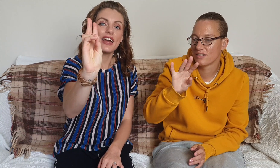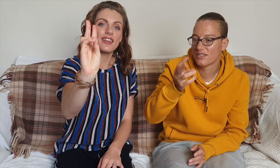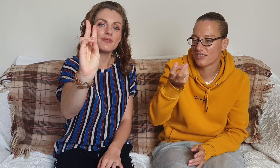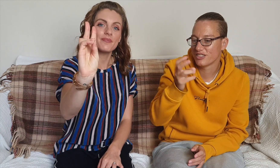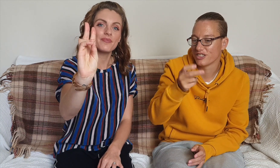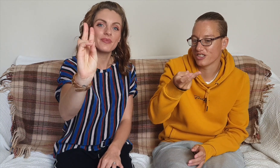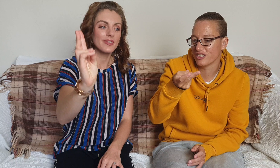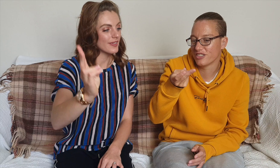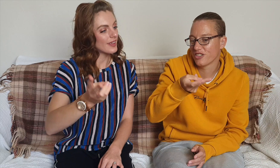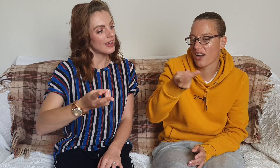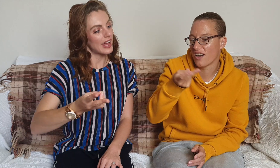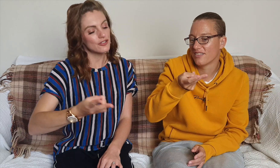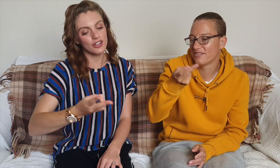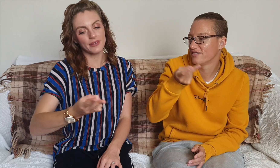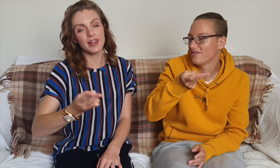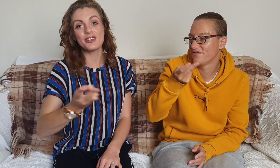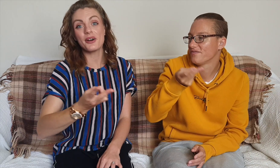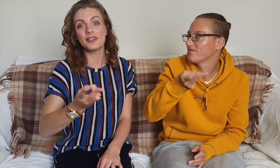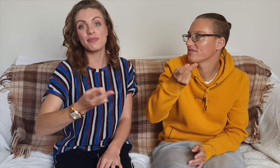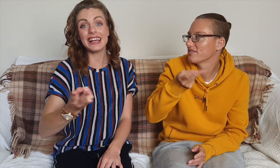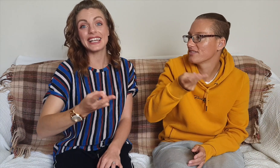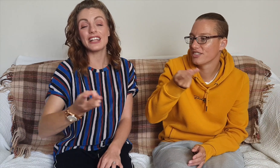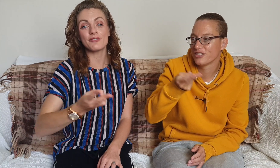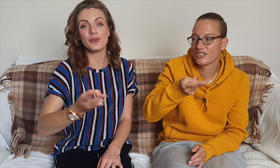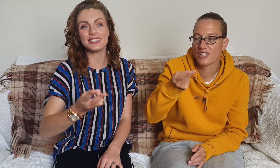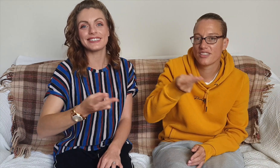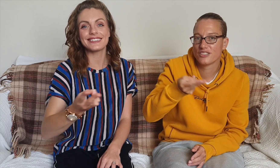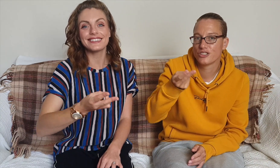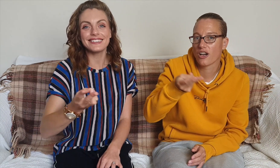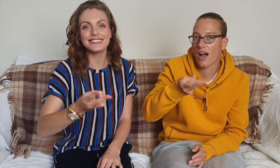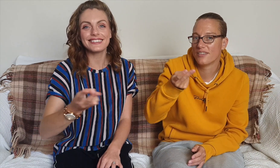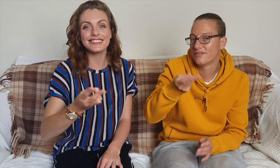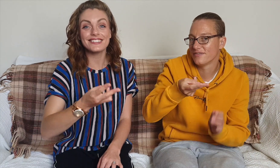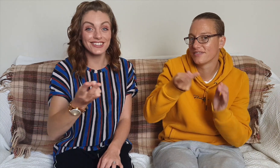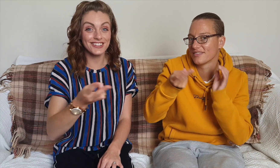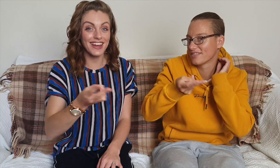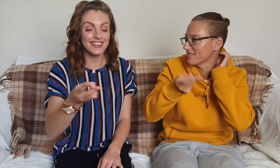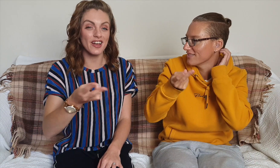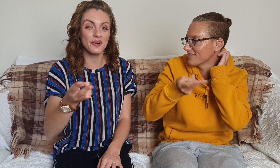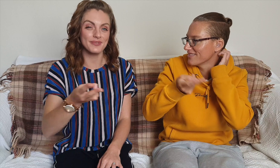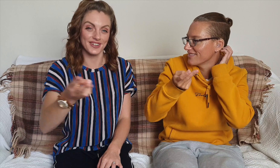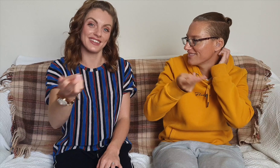together. Just Sugar. And you're going back and forward. So you can try this at home too. This